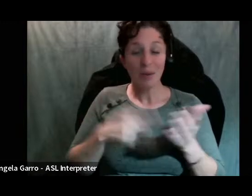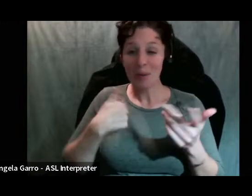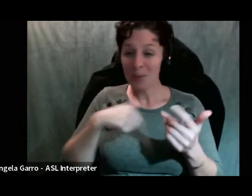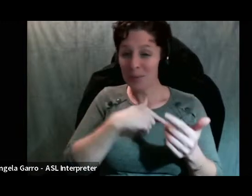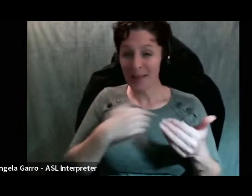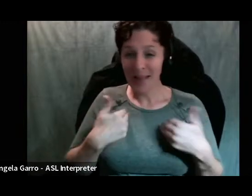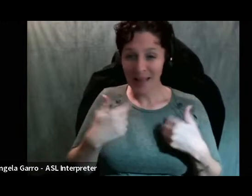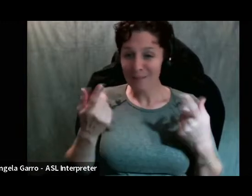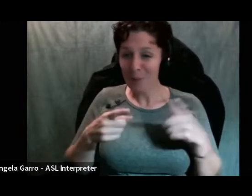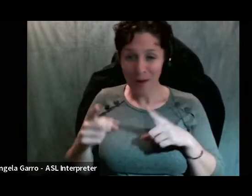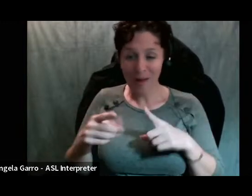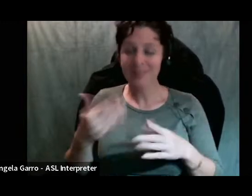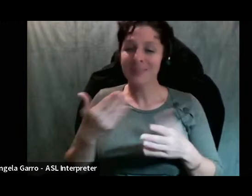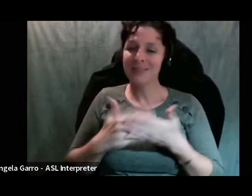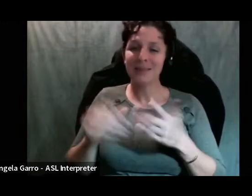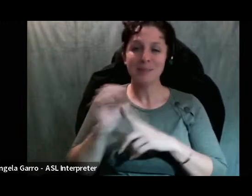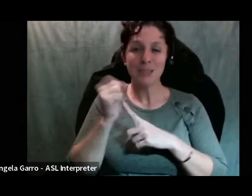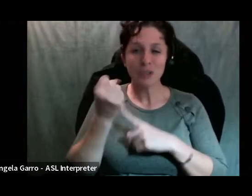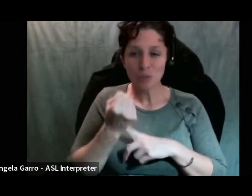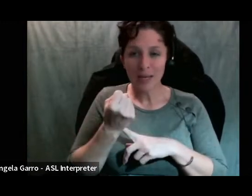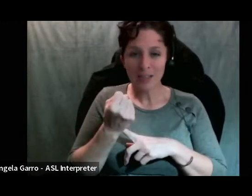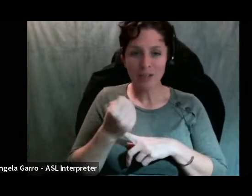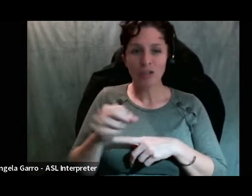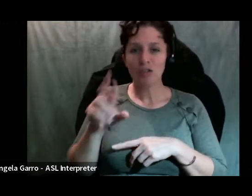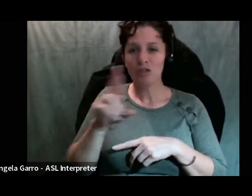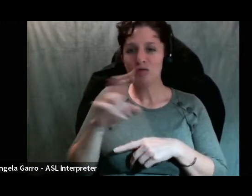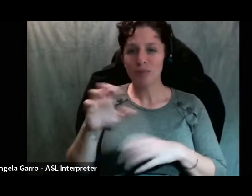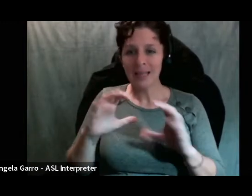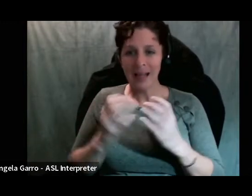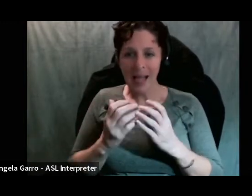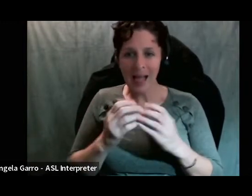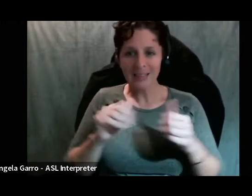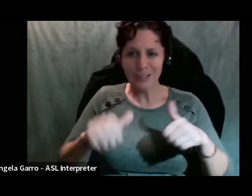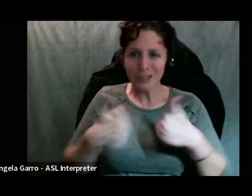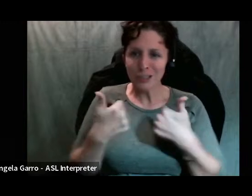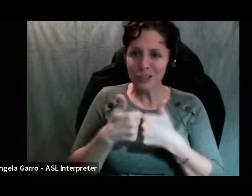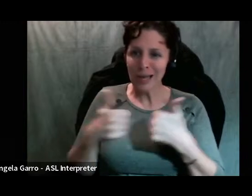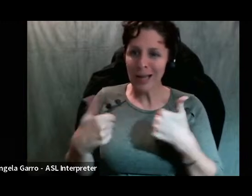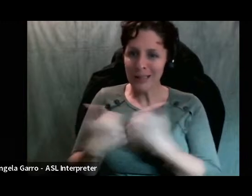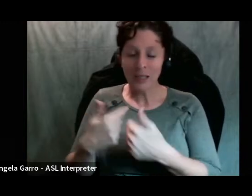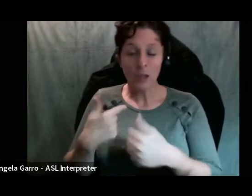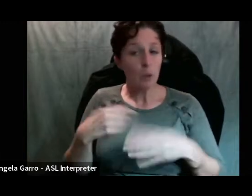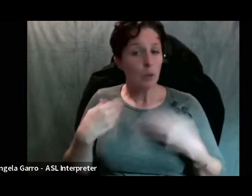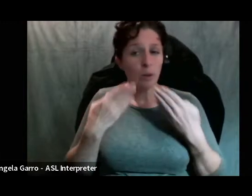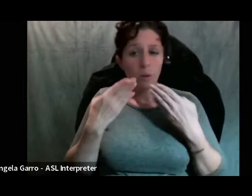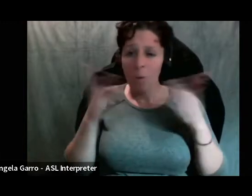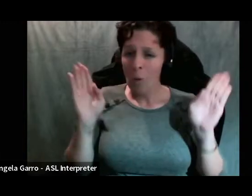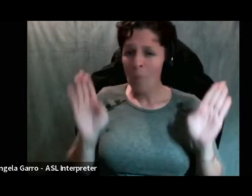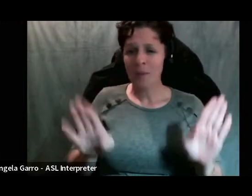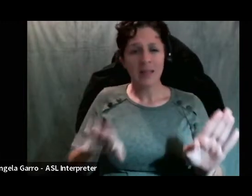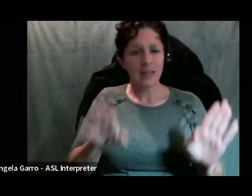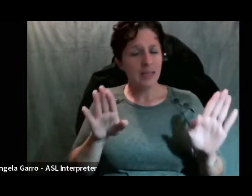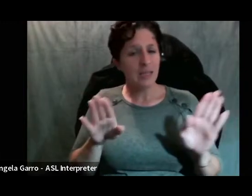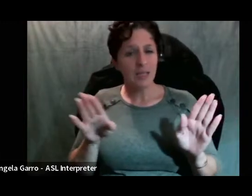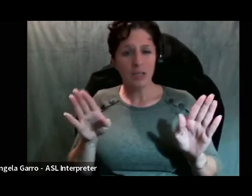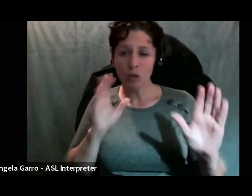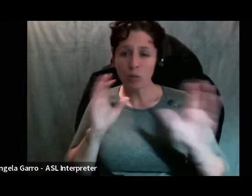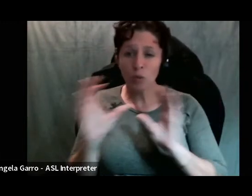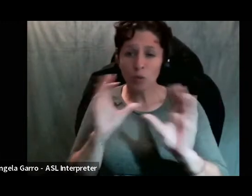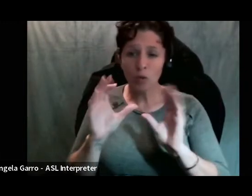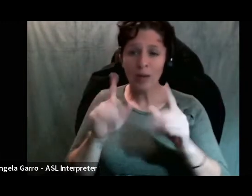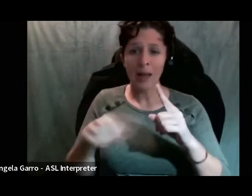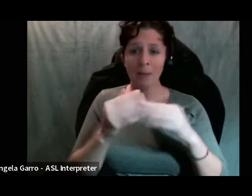some situations with reclass challenges, and we're openly communicating about